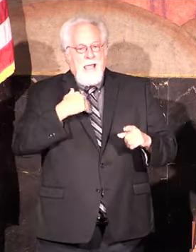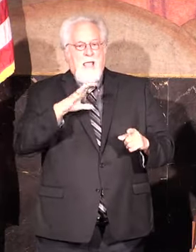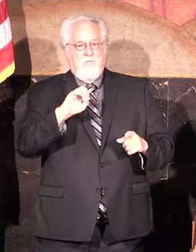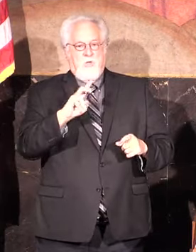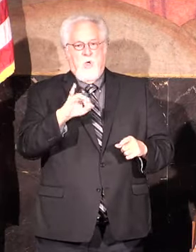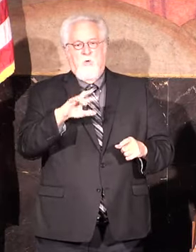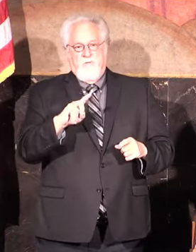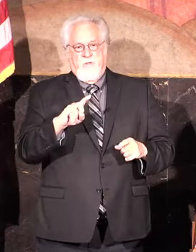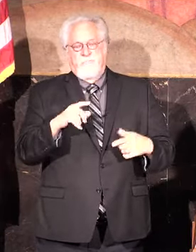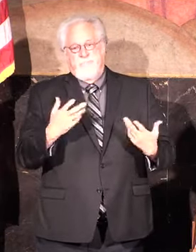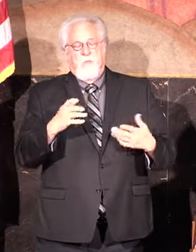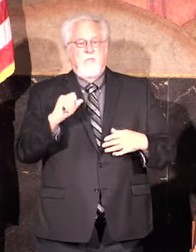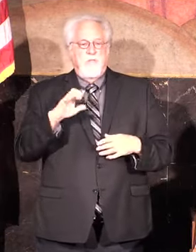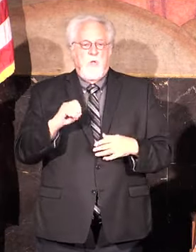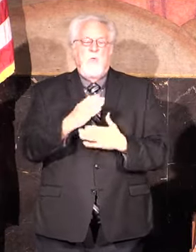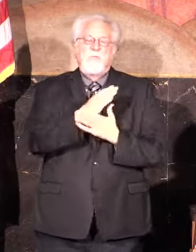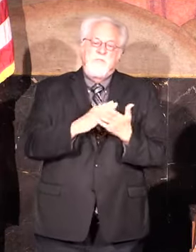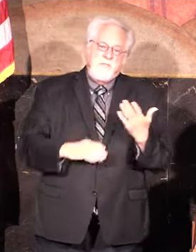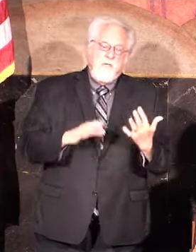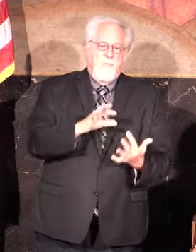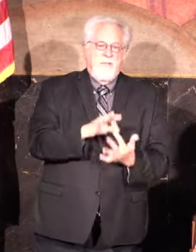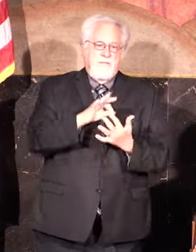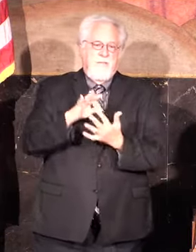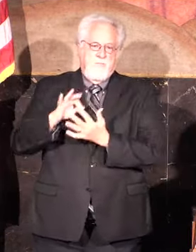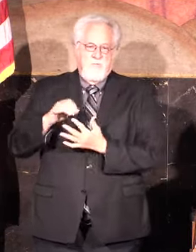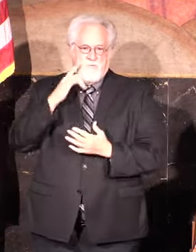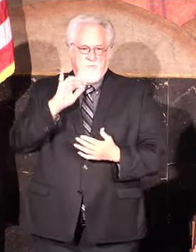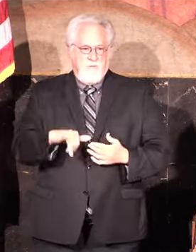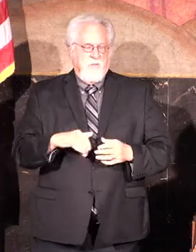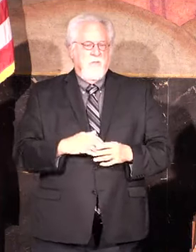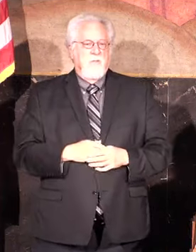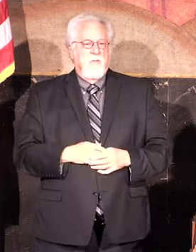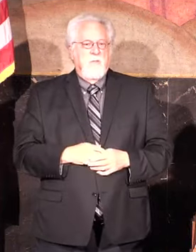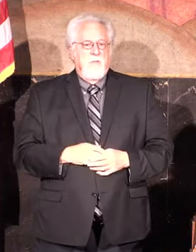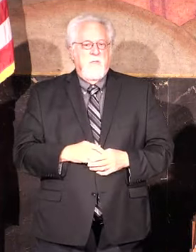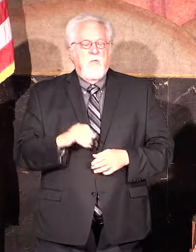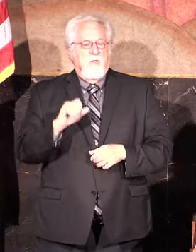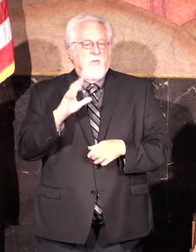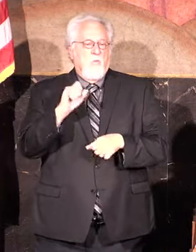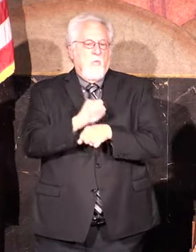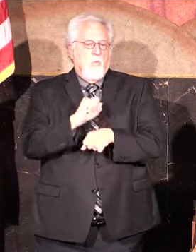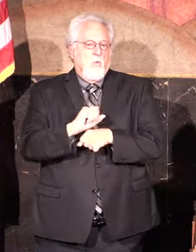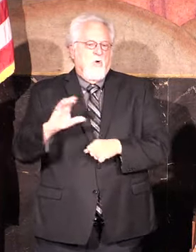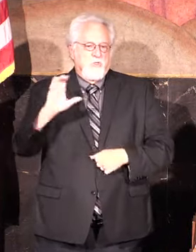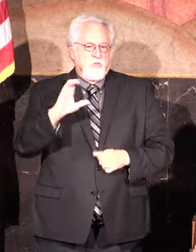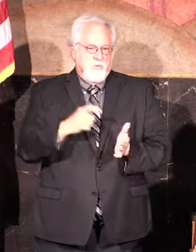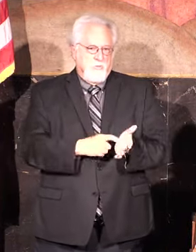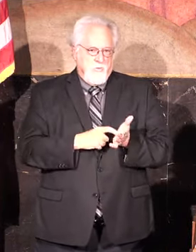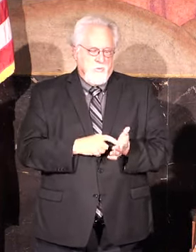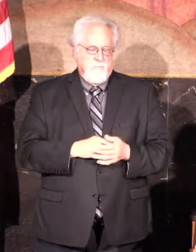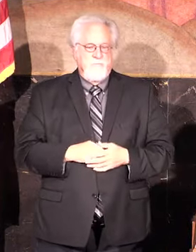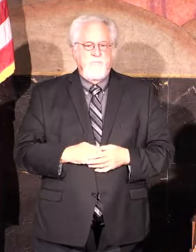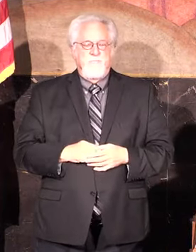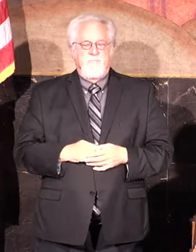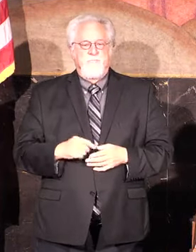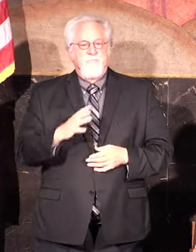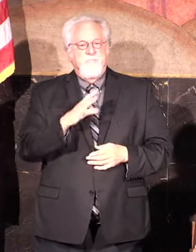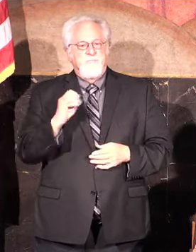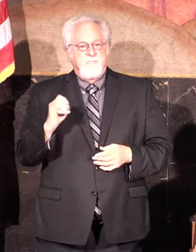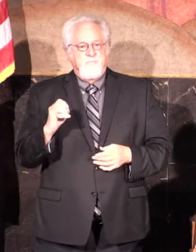COVID-19. So there are some exceptions to this work search requirement.